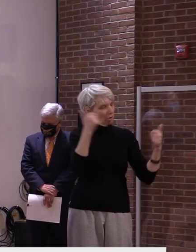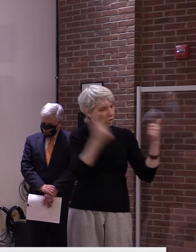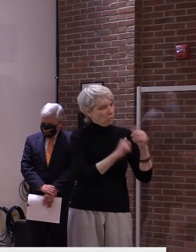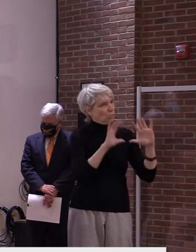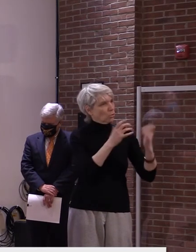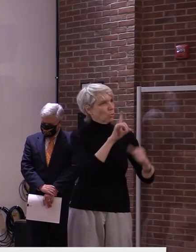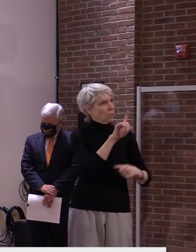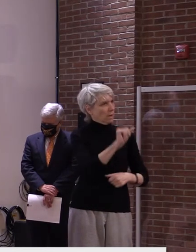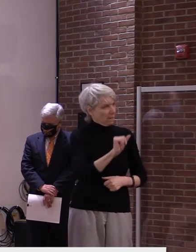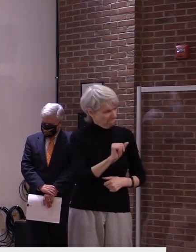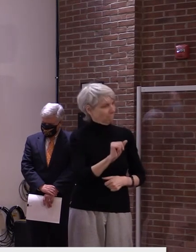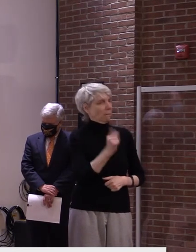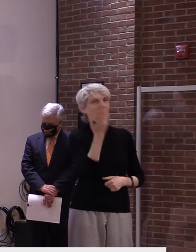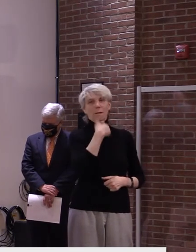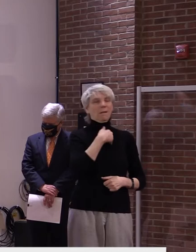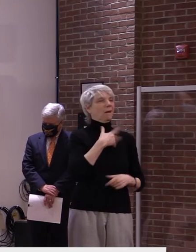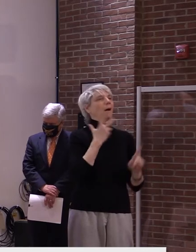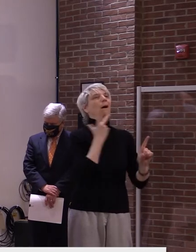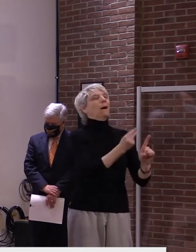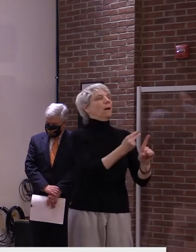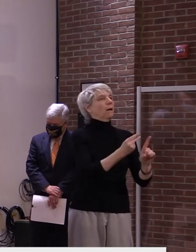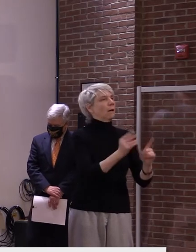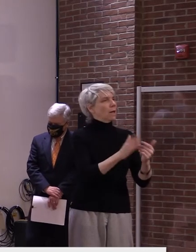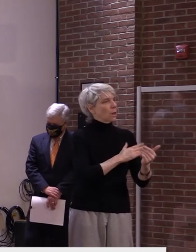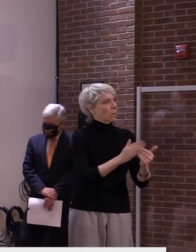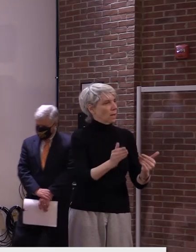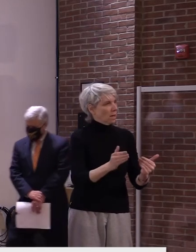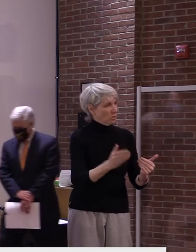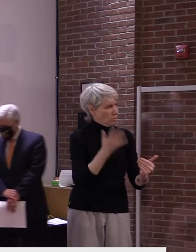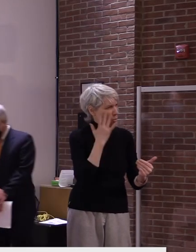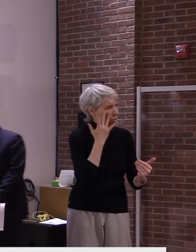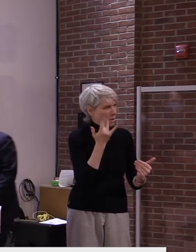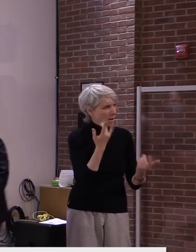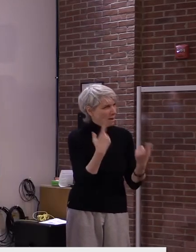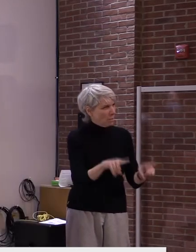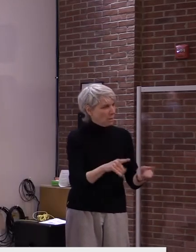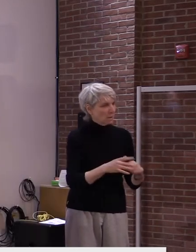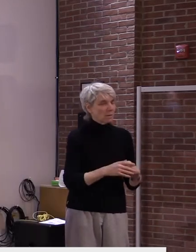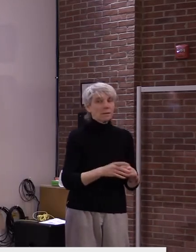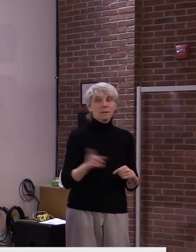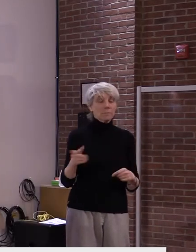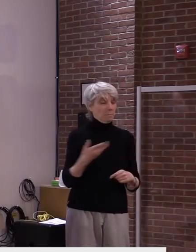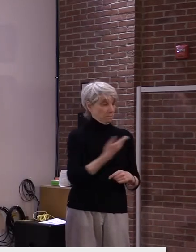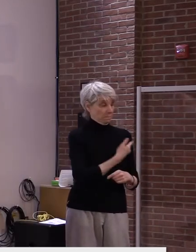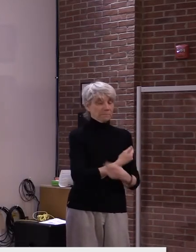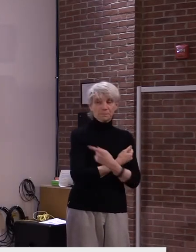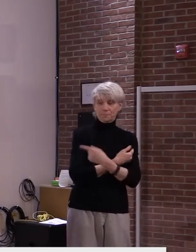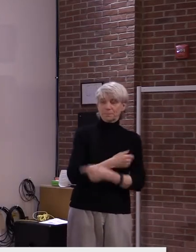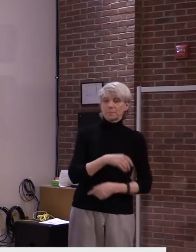figured out why they got vaccinated anyway? Secretary Smith.